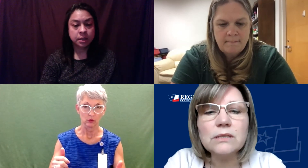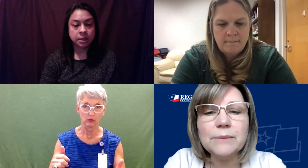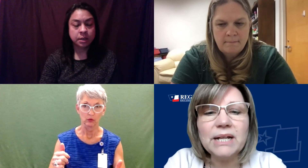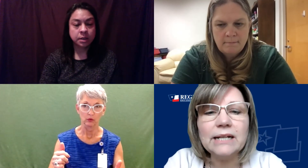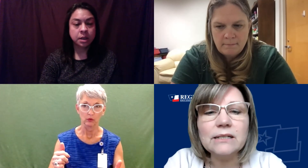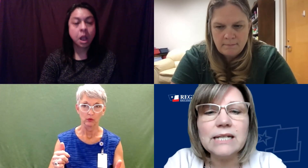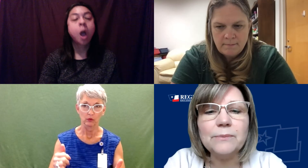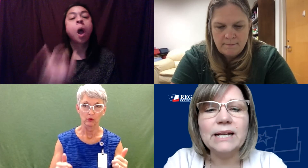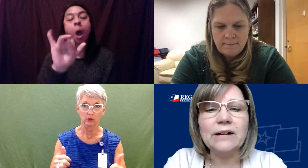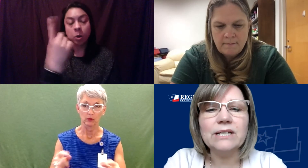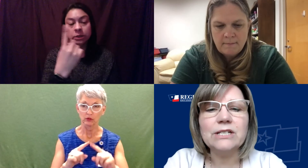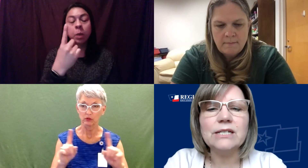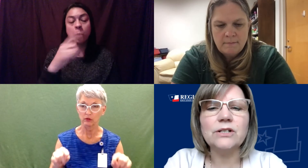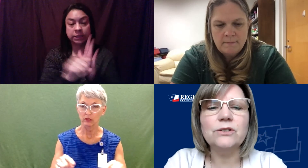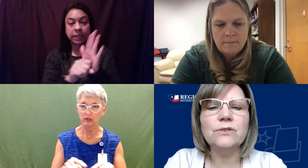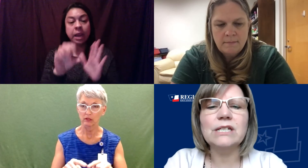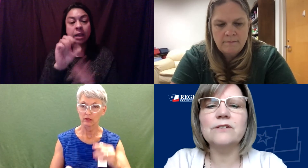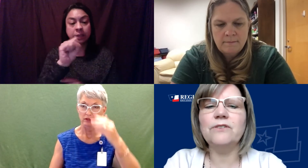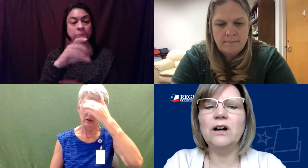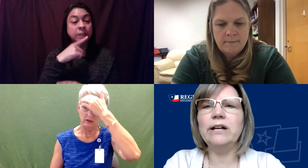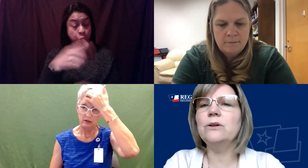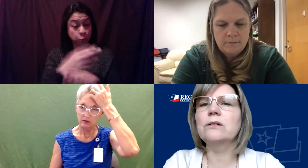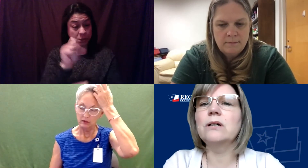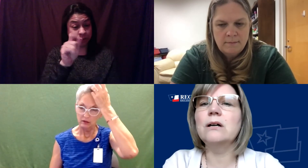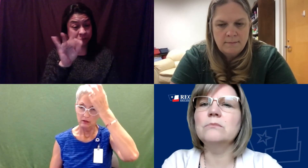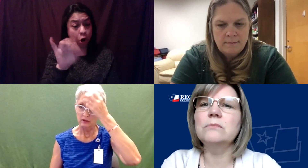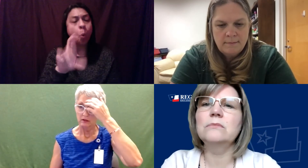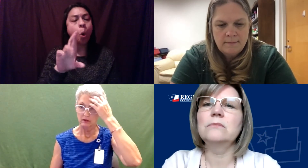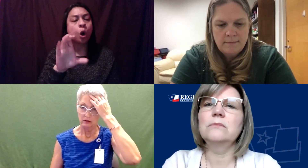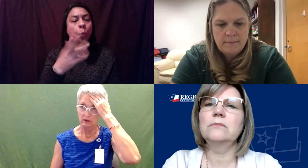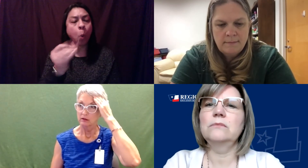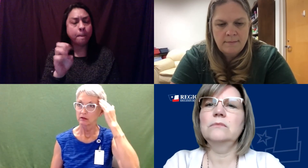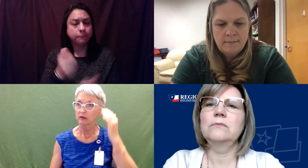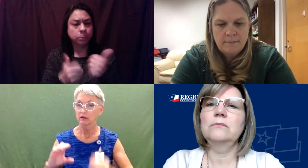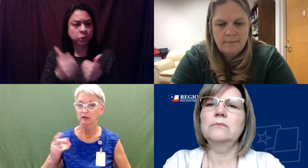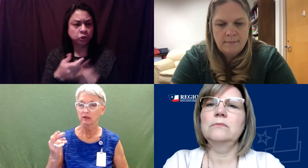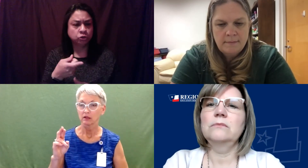Oh, someone at Statewide Outreach says, are you using Safari or Chrome?